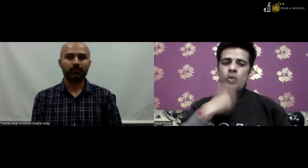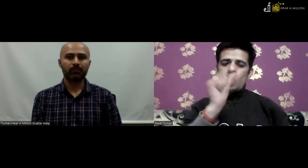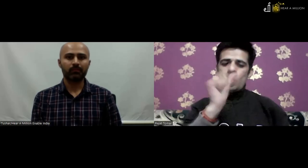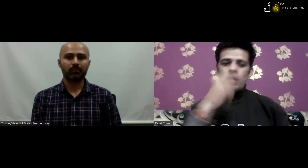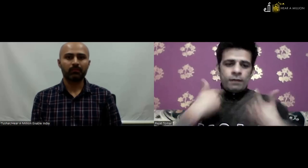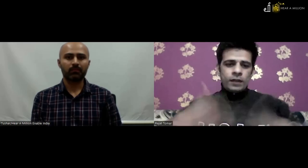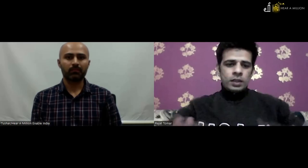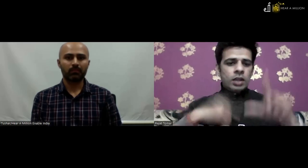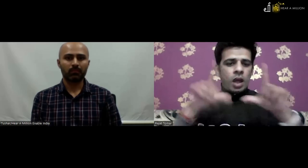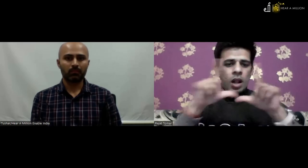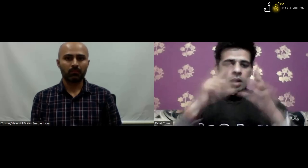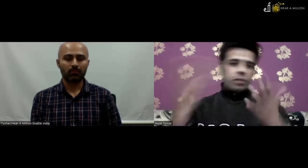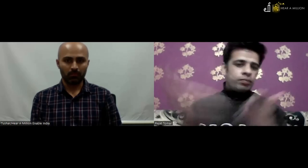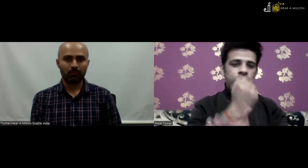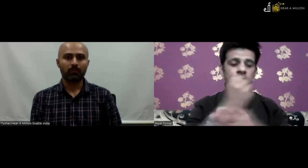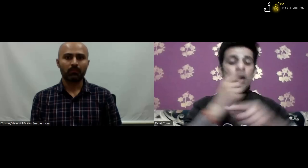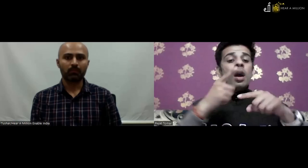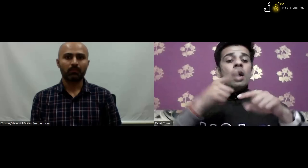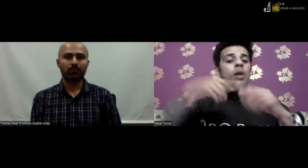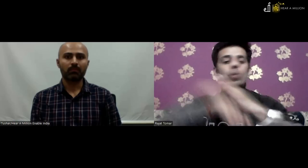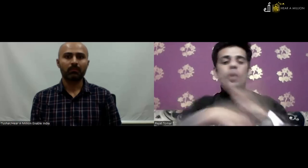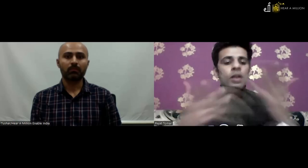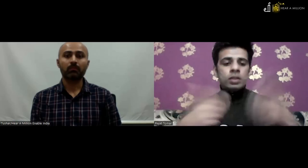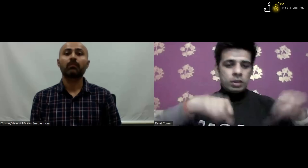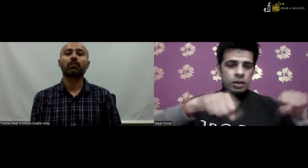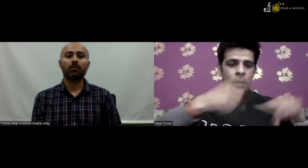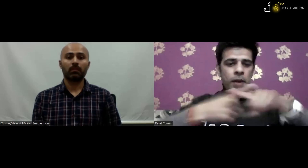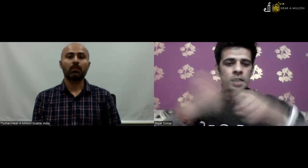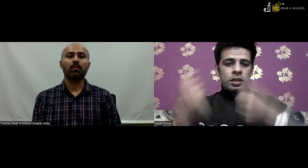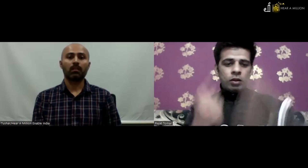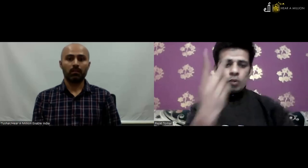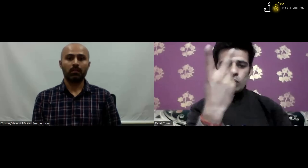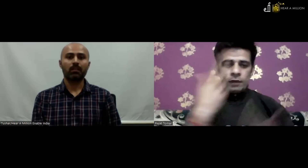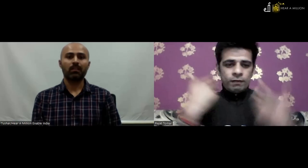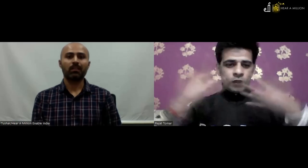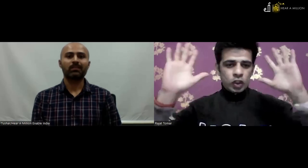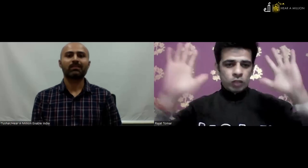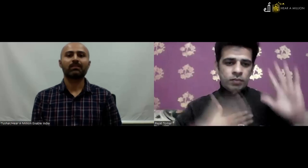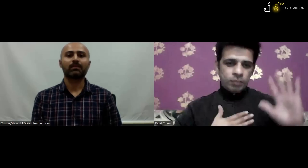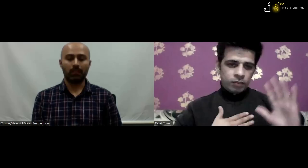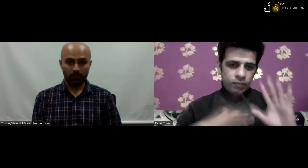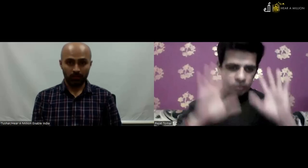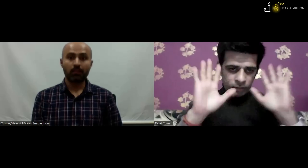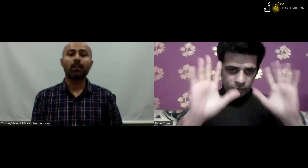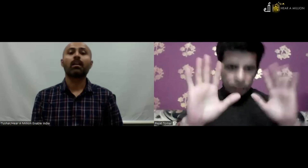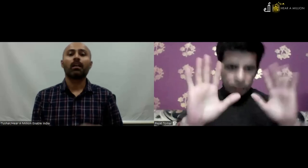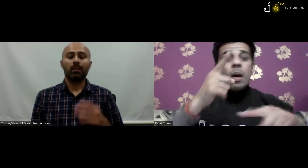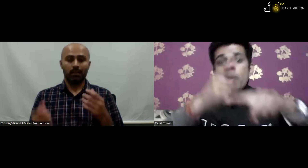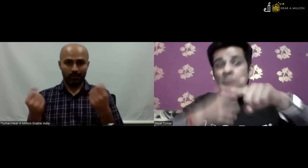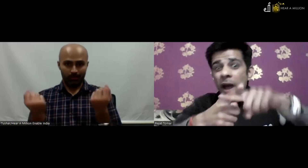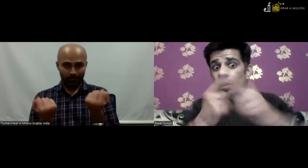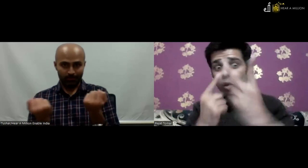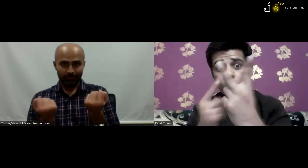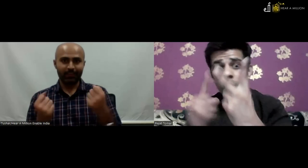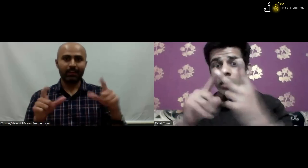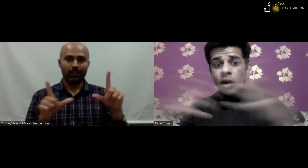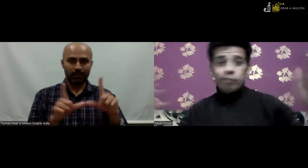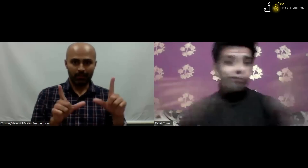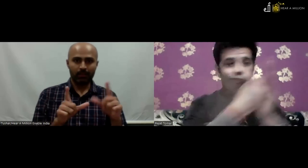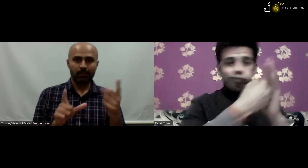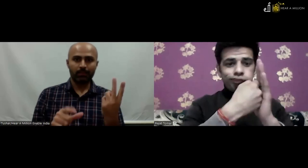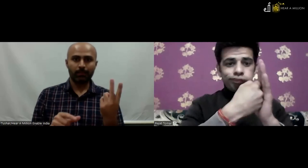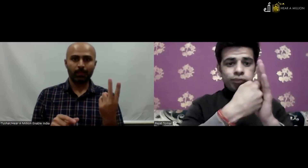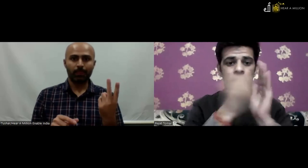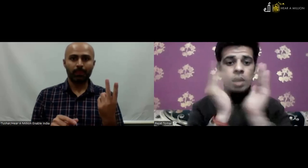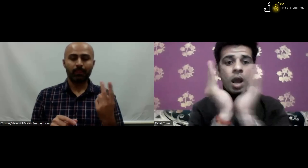So I have an impact story related to the license which I